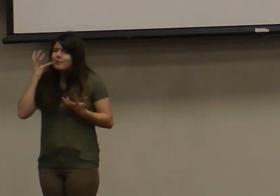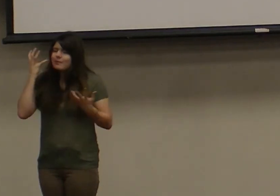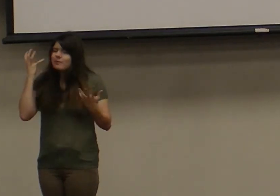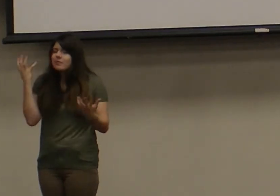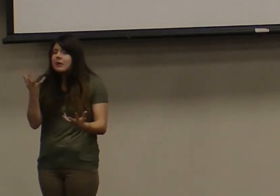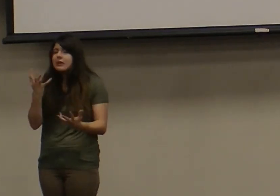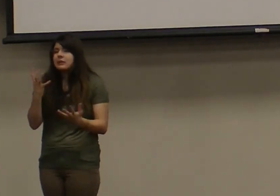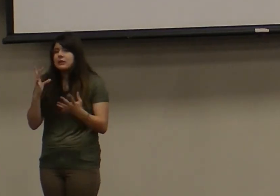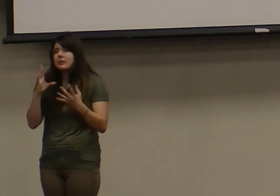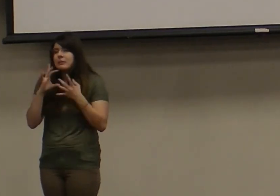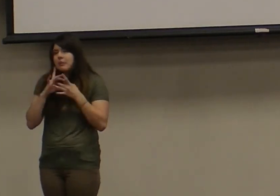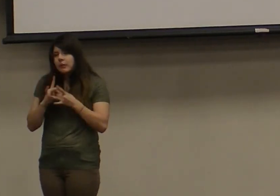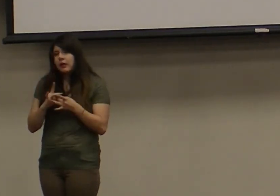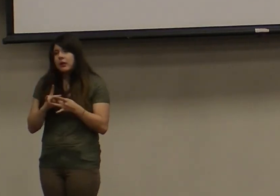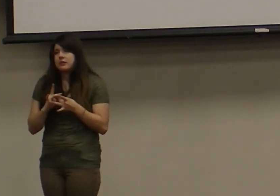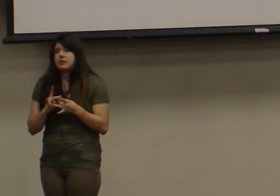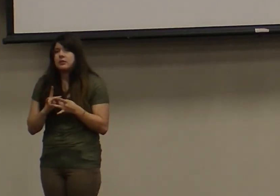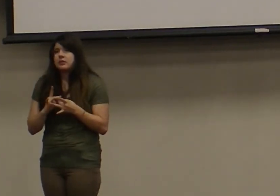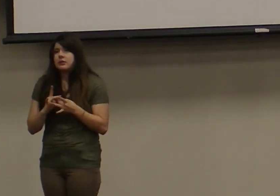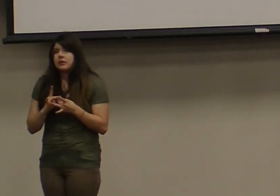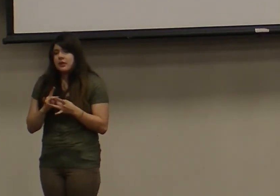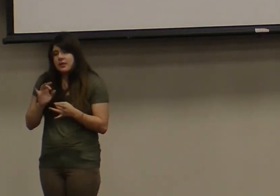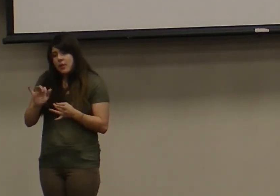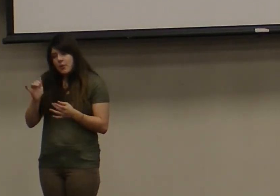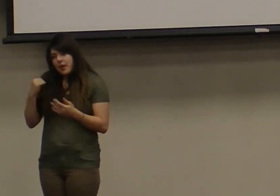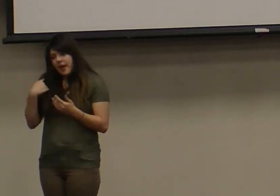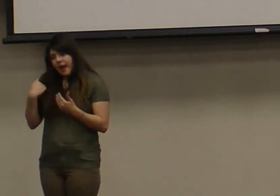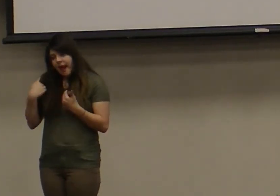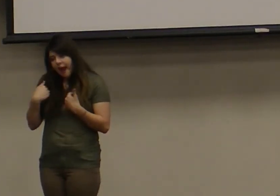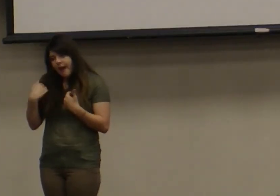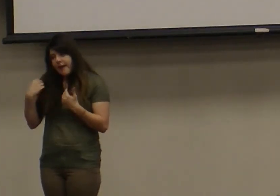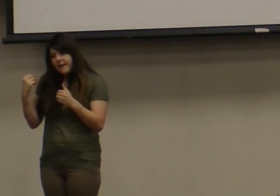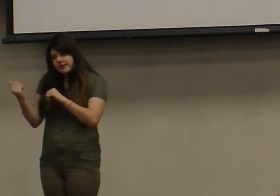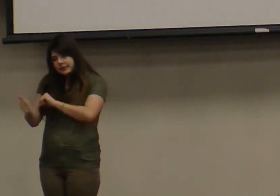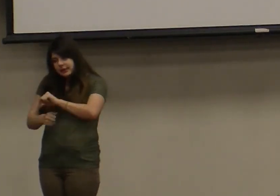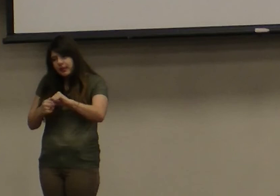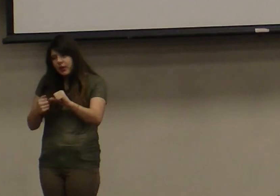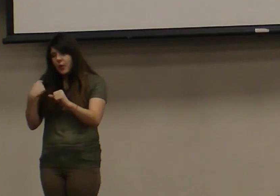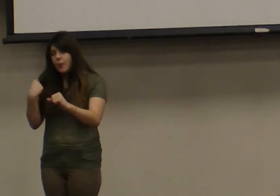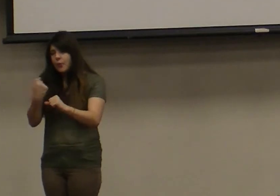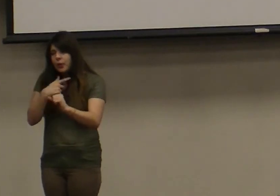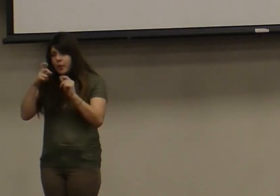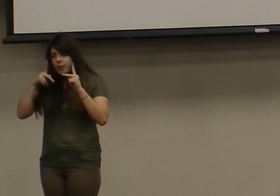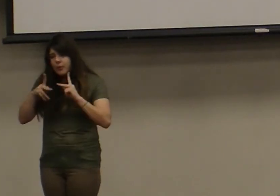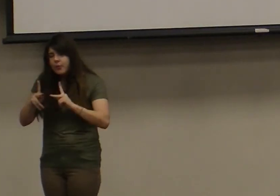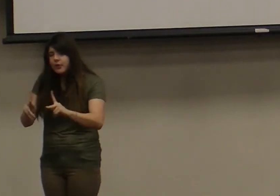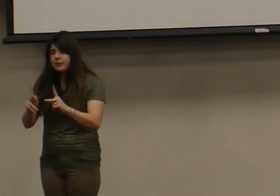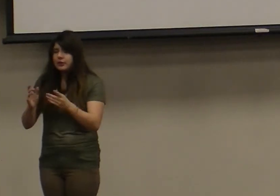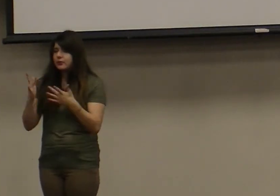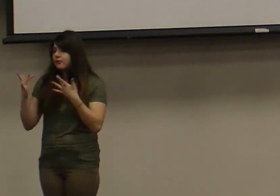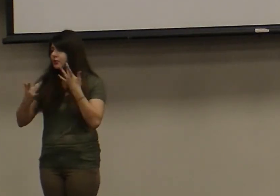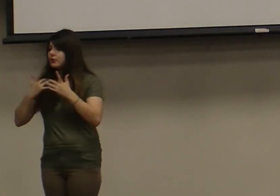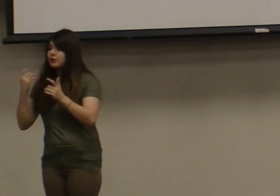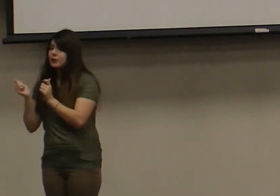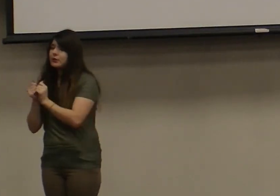amazing bond that we have together. And we were privileged to rejoice with those who